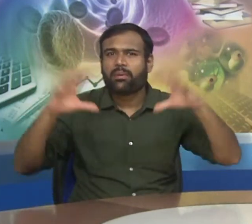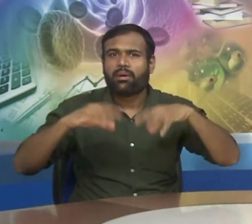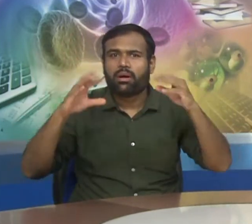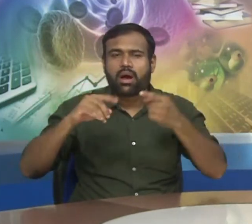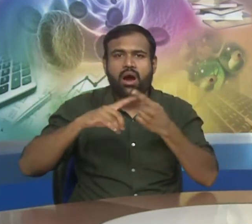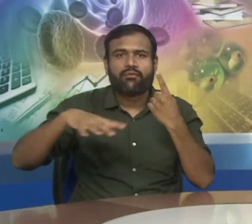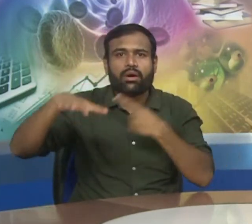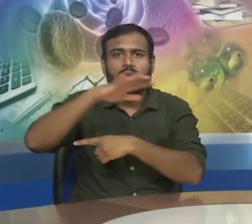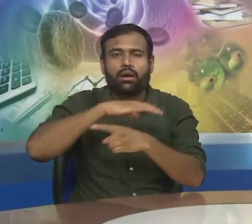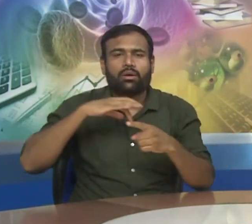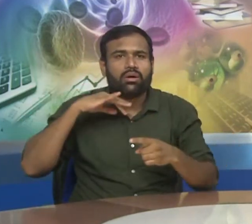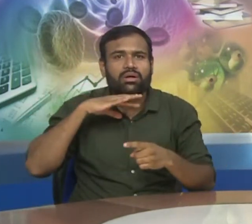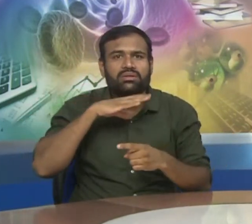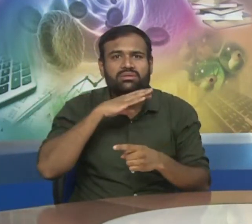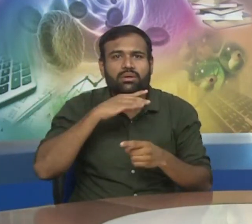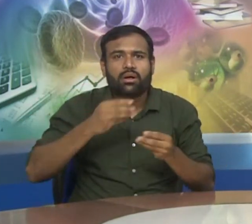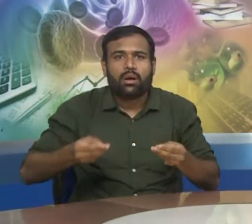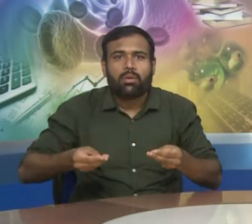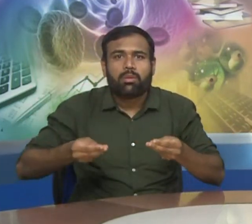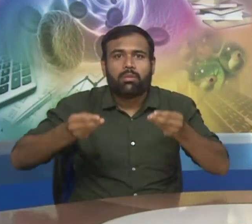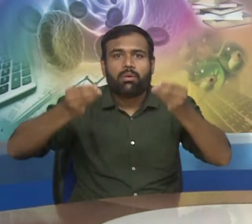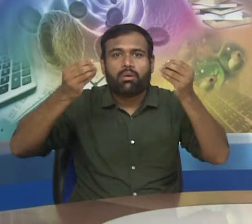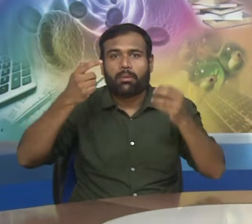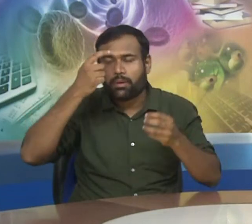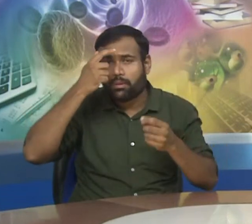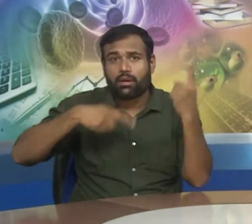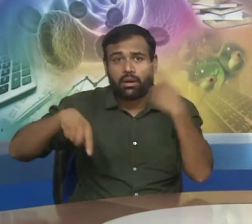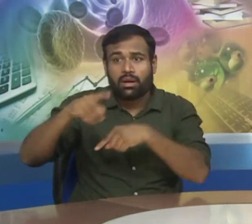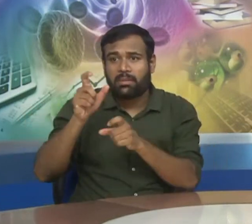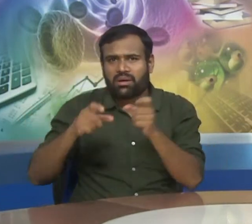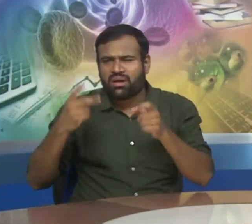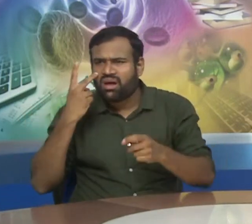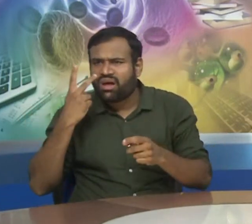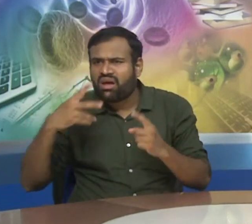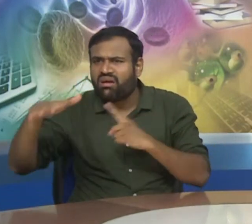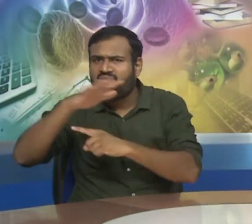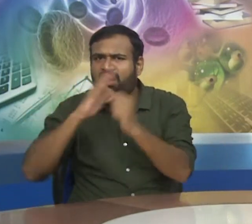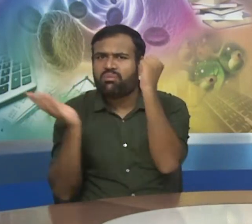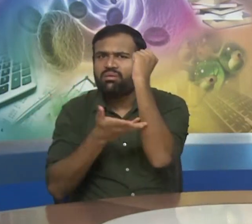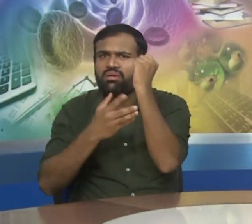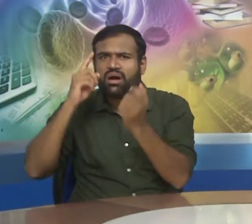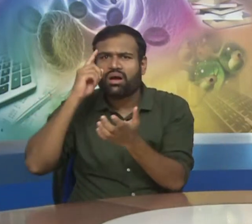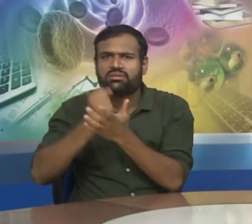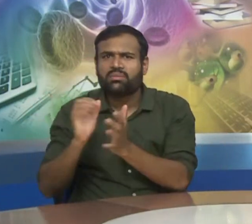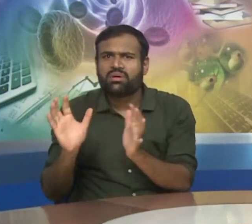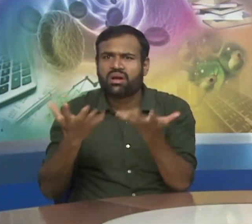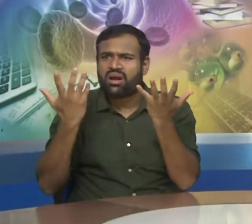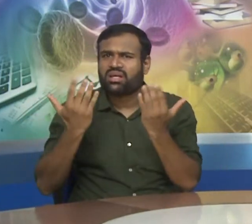few factories near Kanpur, Delhi and other places.